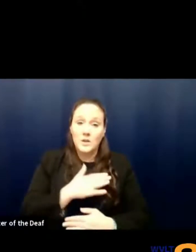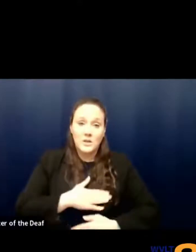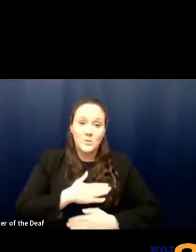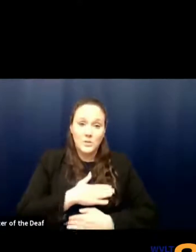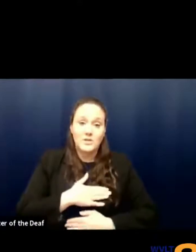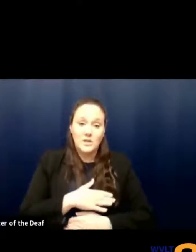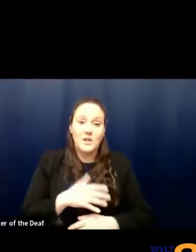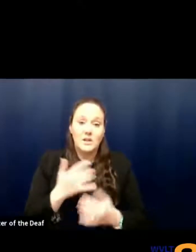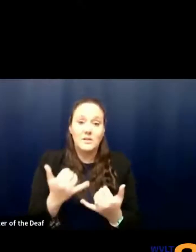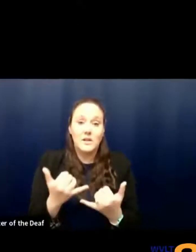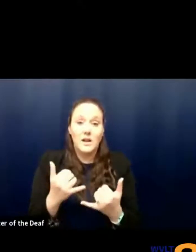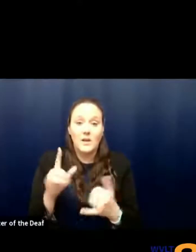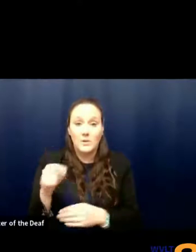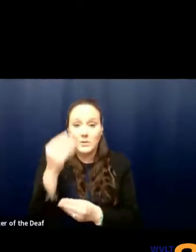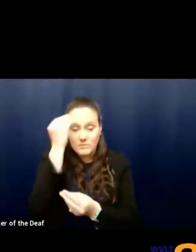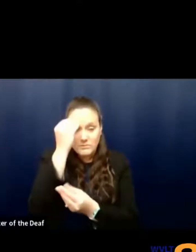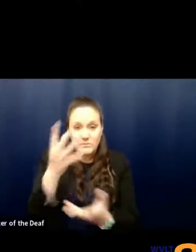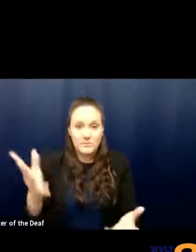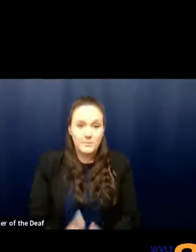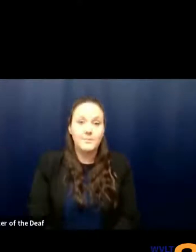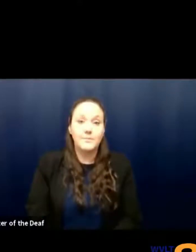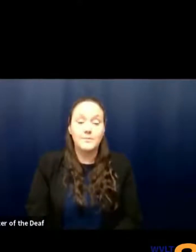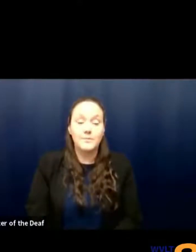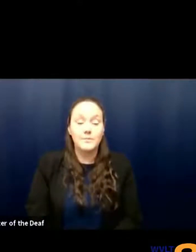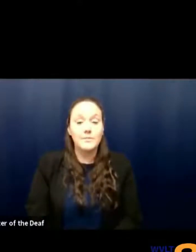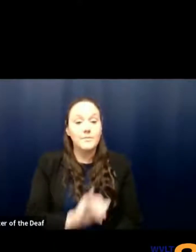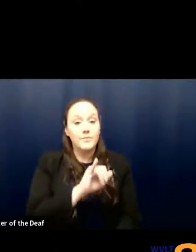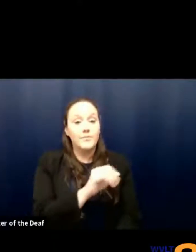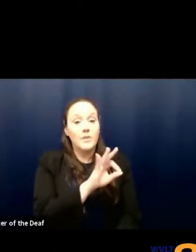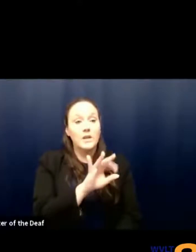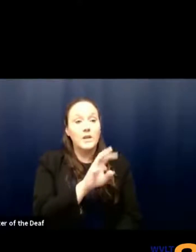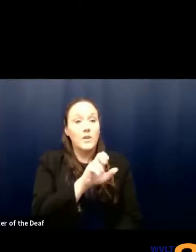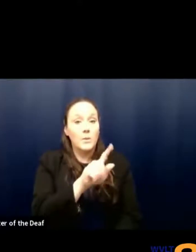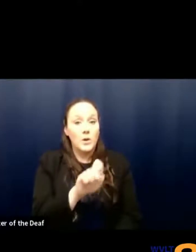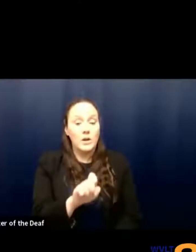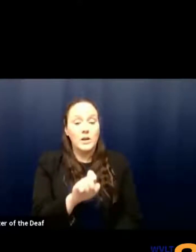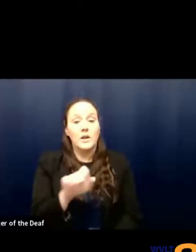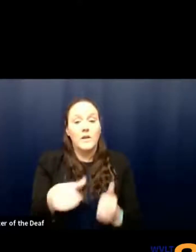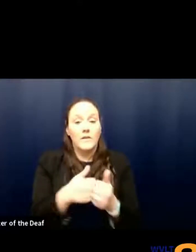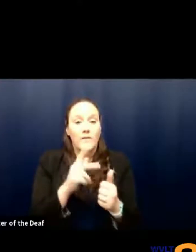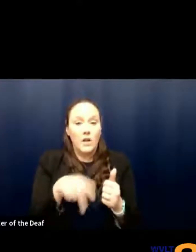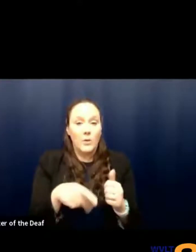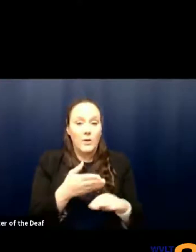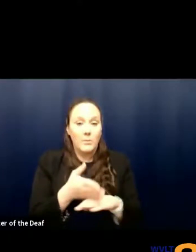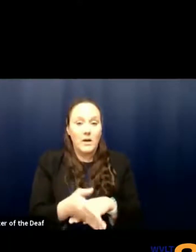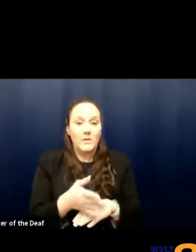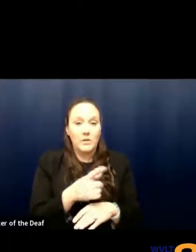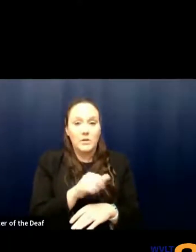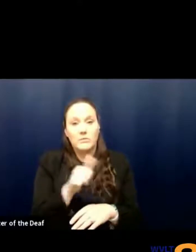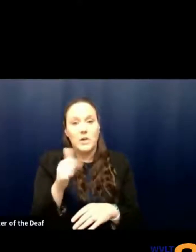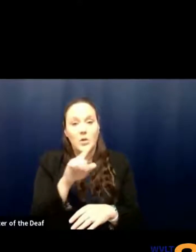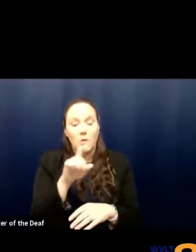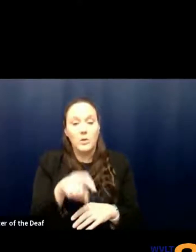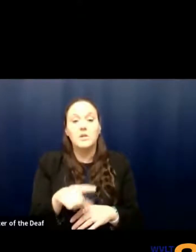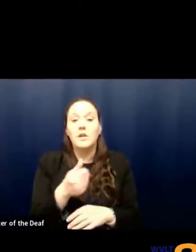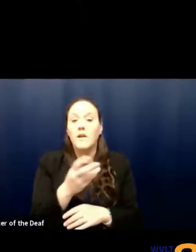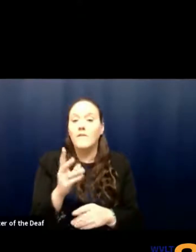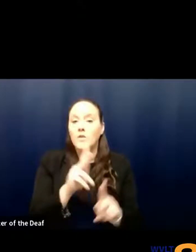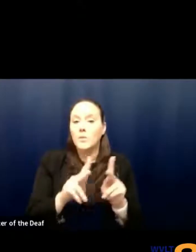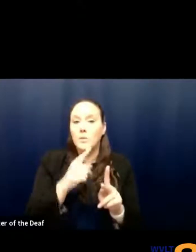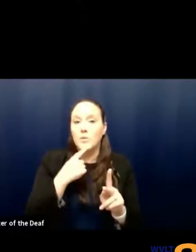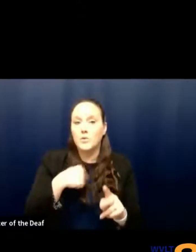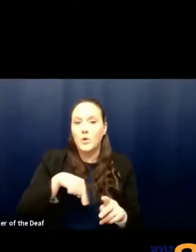so folks know about that. From Jeff with WATE, a follow-up on a previous question. Yeah. He says a few people have told us they've had